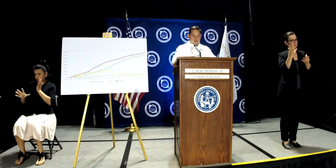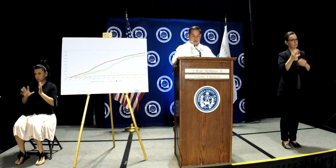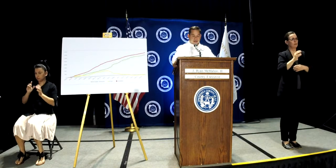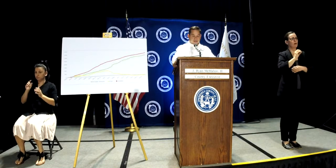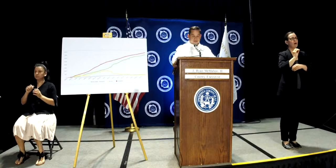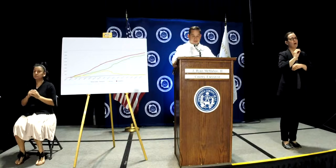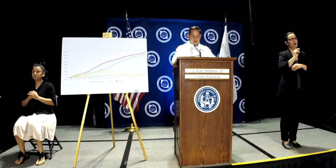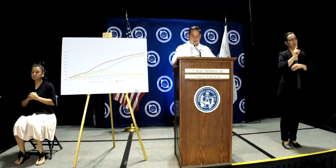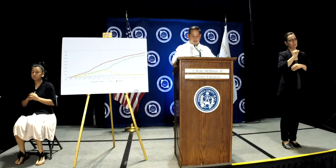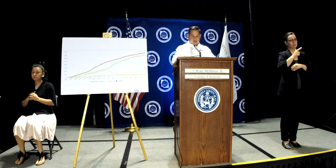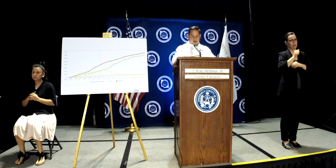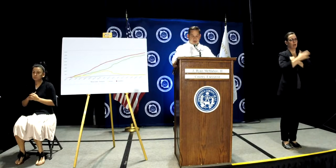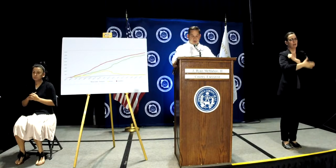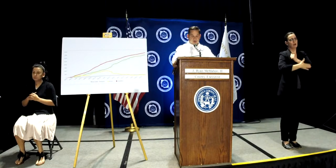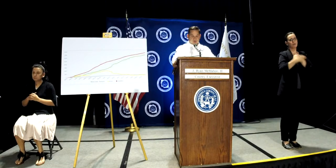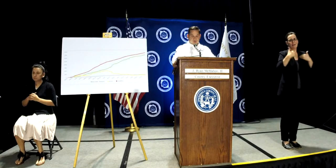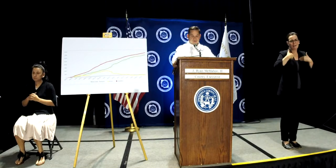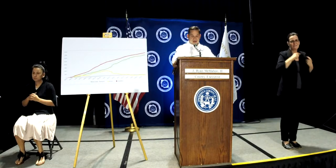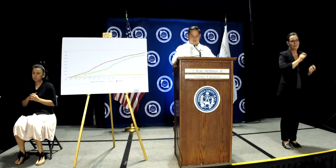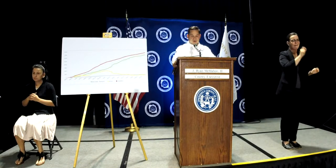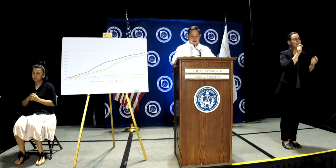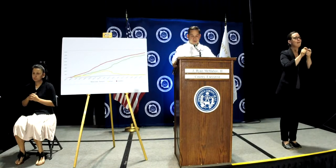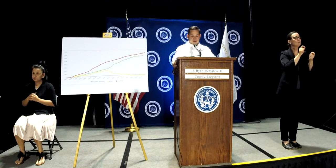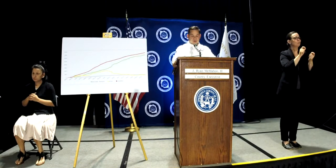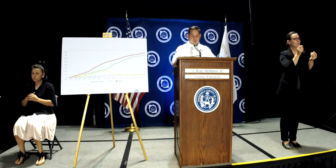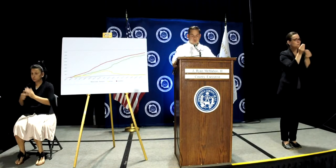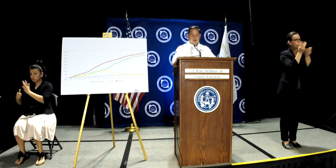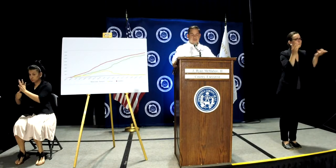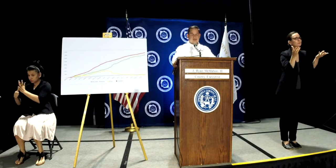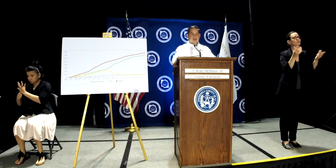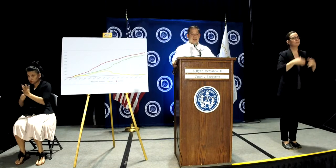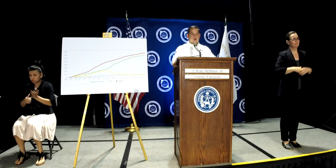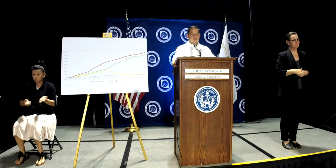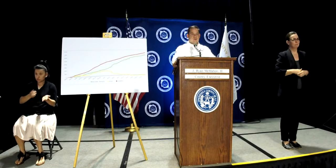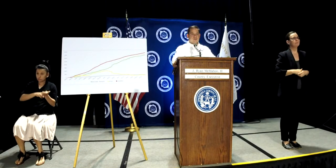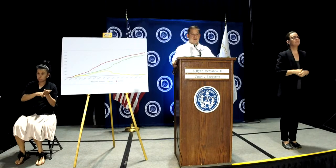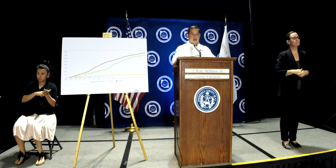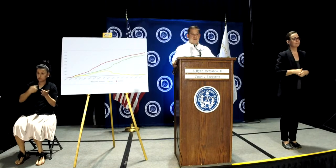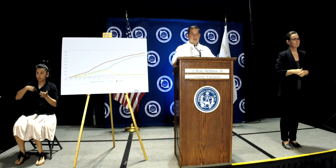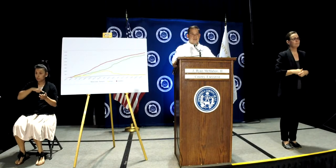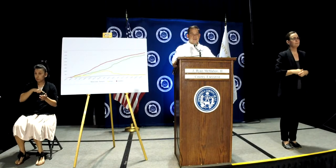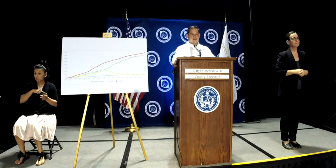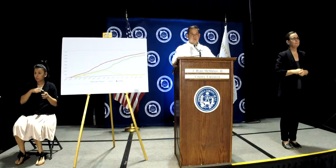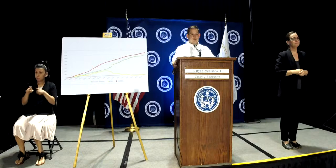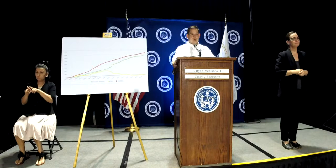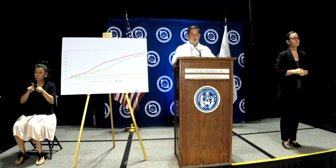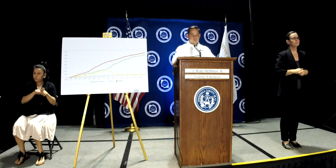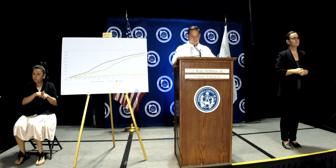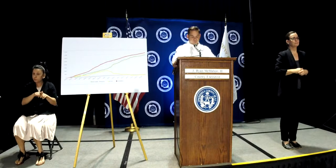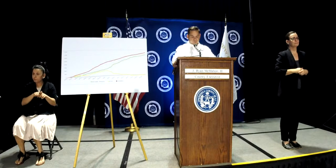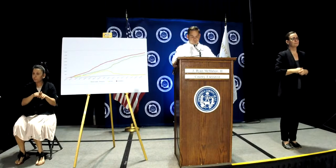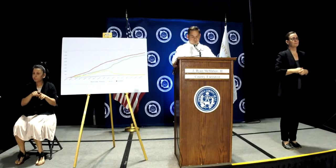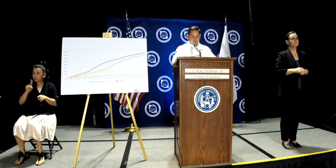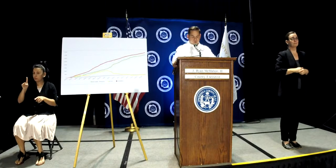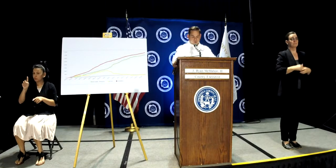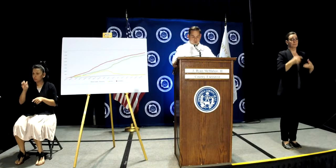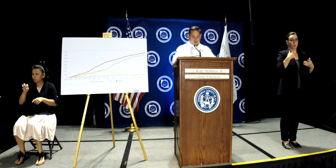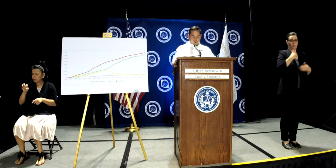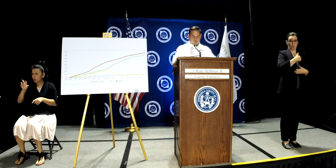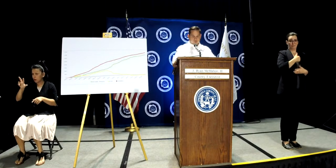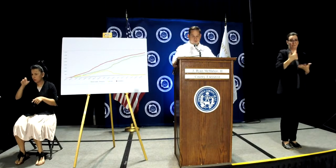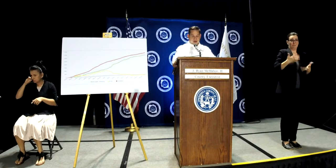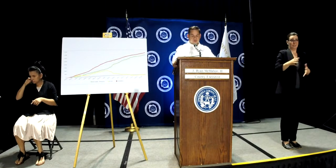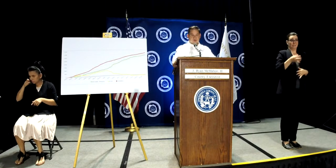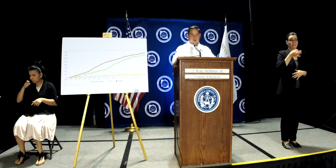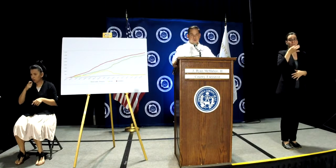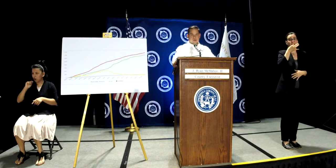addition to the diagnostic tests, we have not factored in the over 18,000 saliva tests that have been done. Certainly,